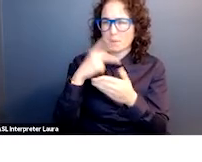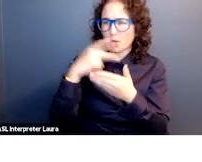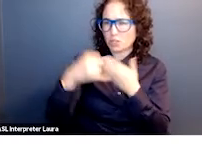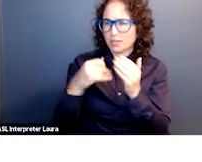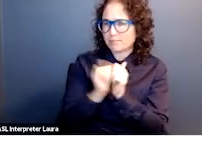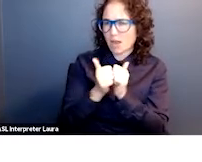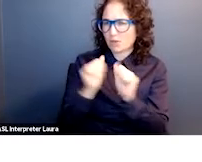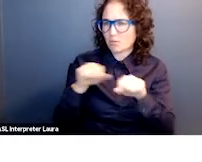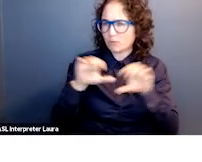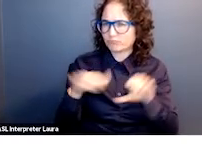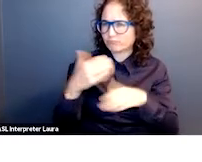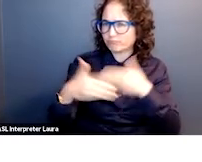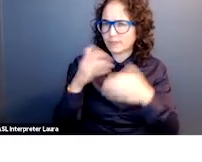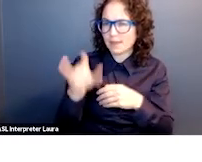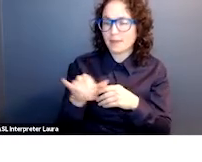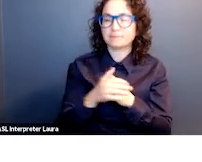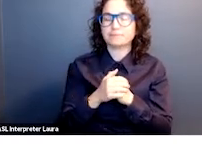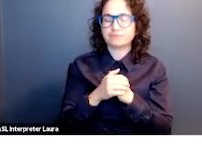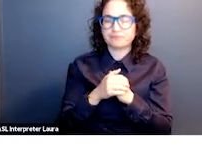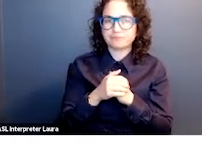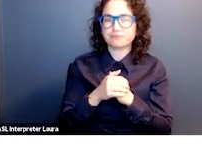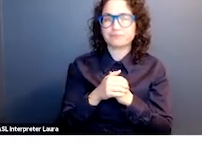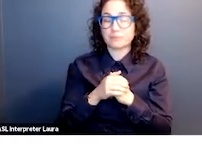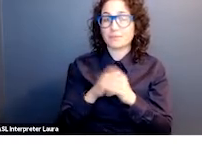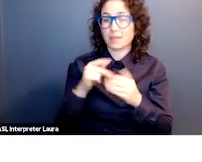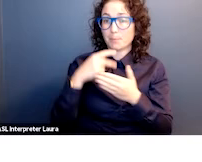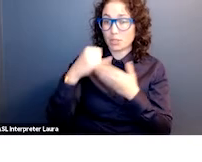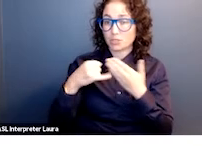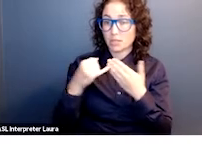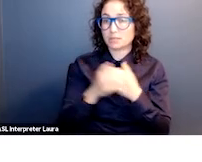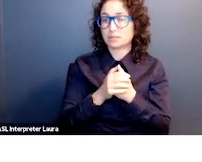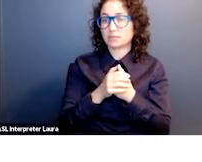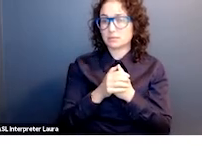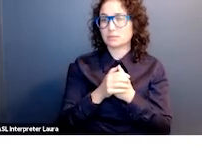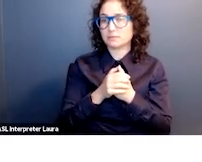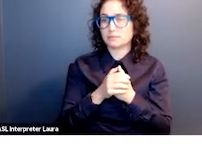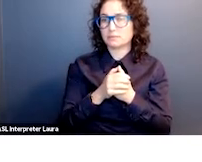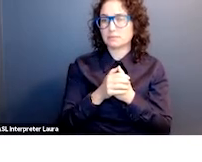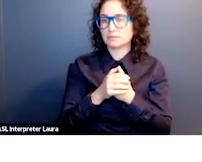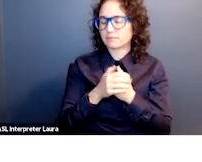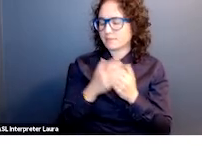So so the projects or